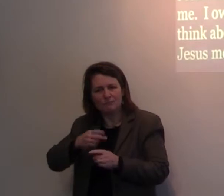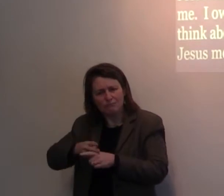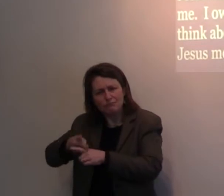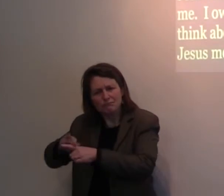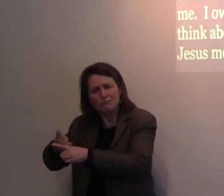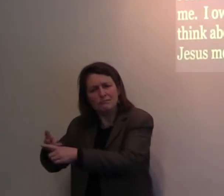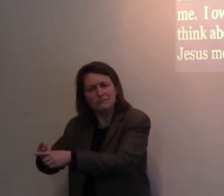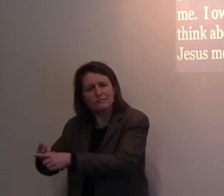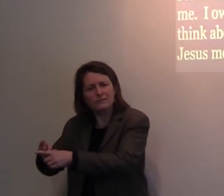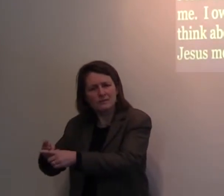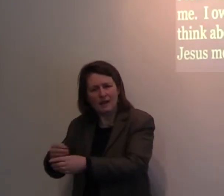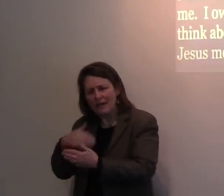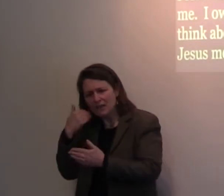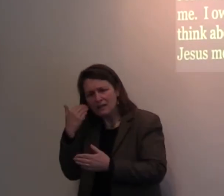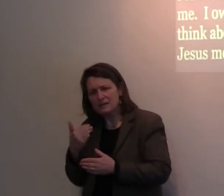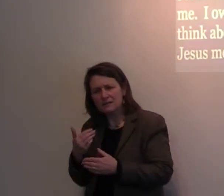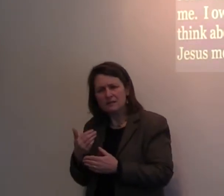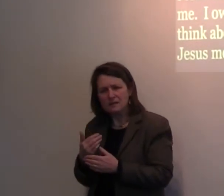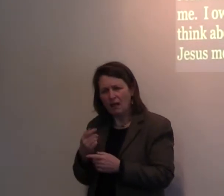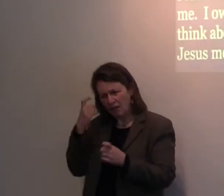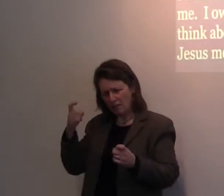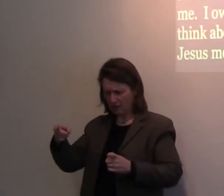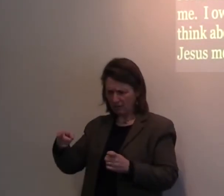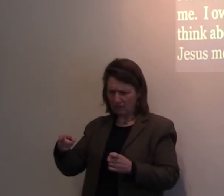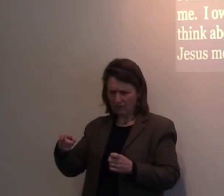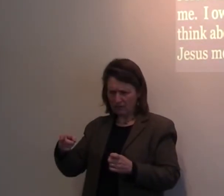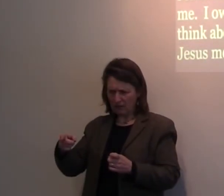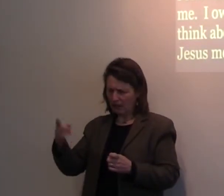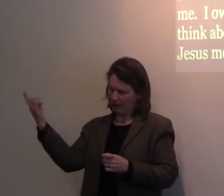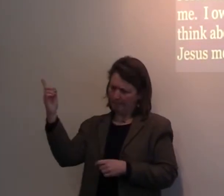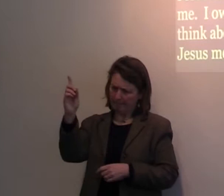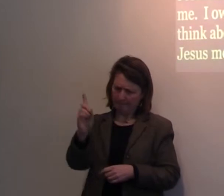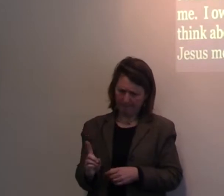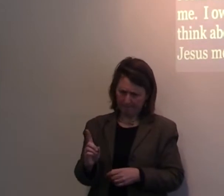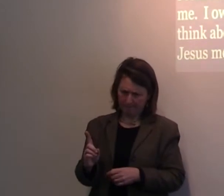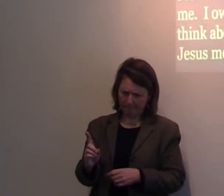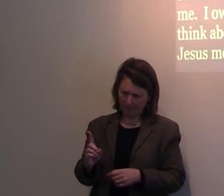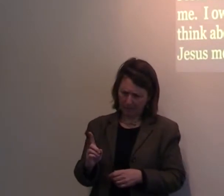I must think about how he lived in this world as a person for me.